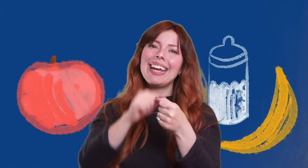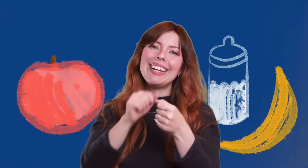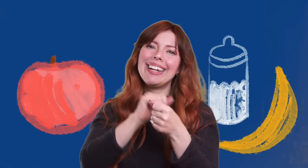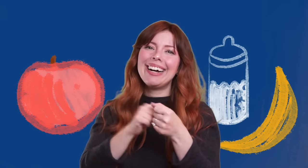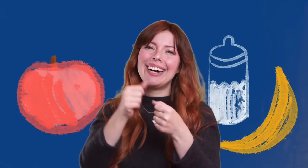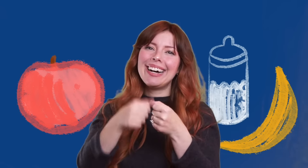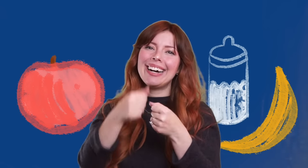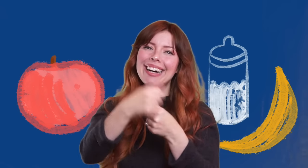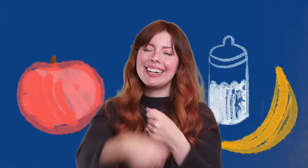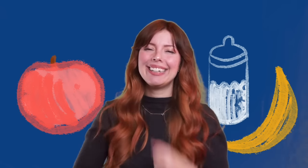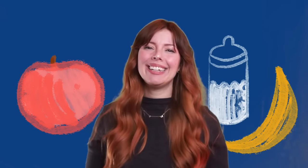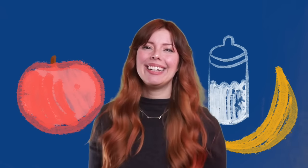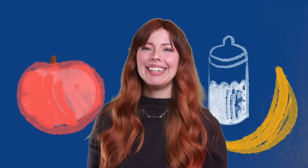Banana.